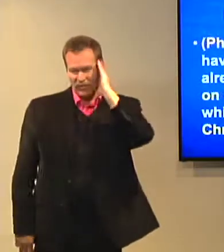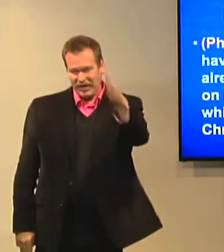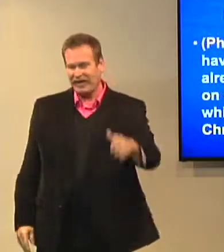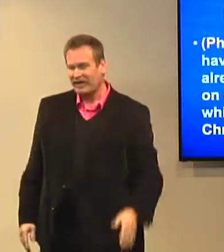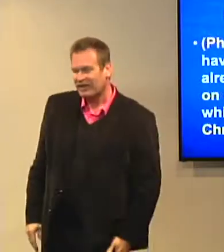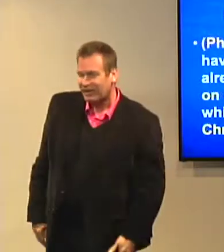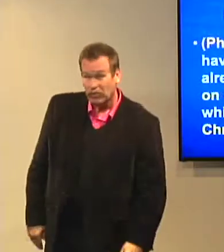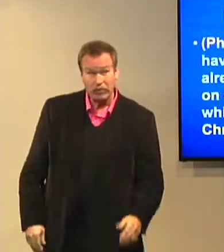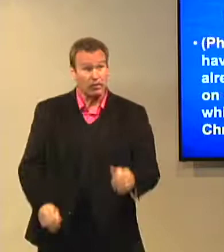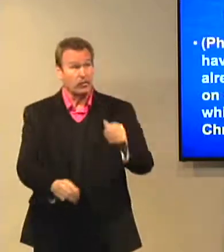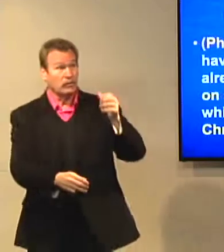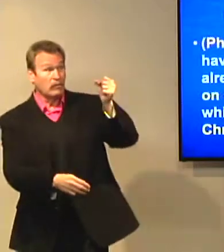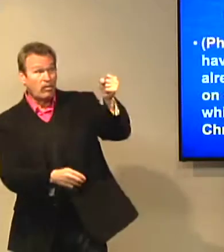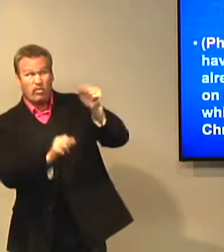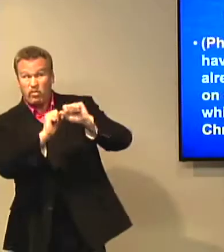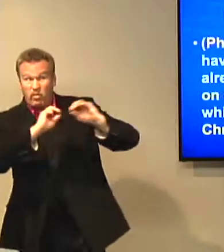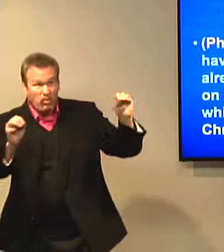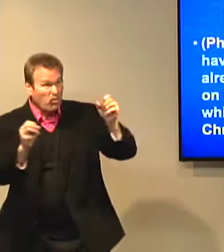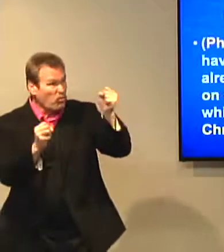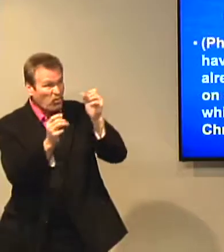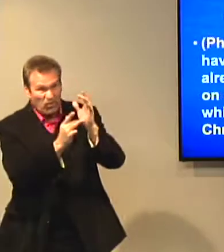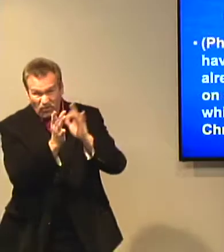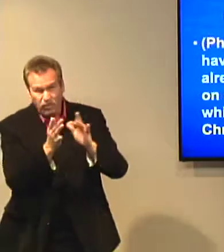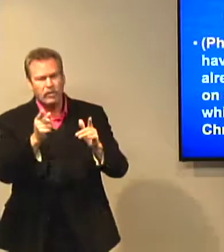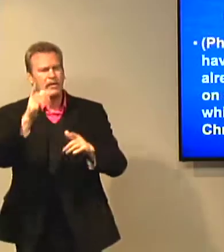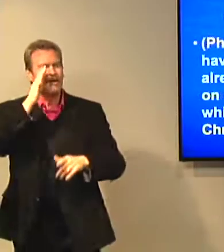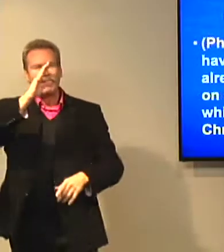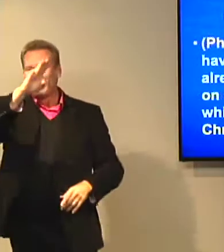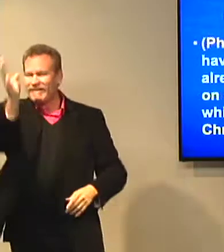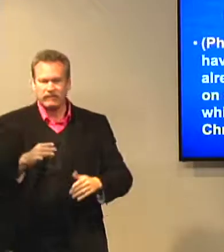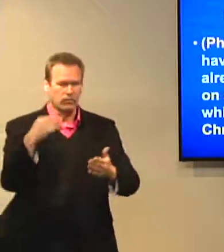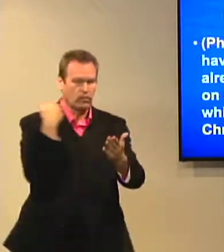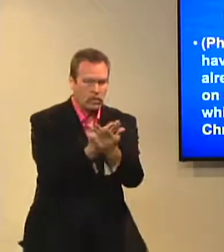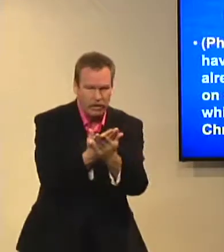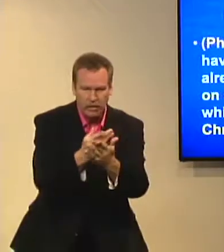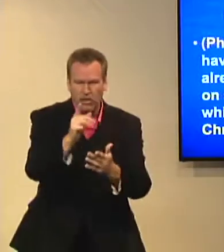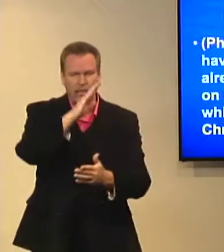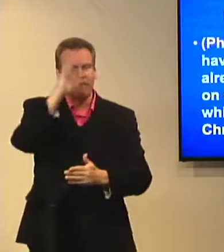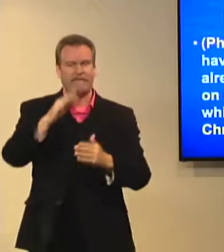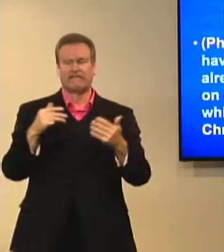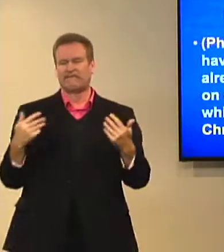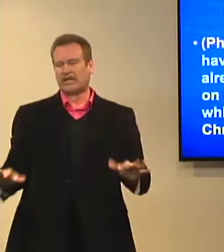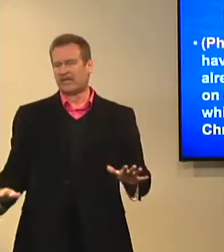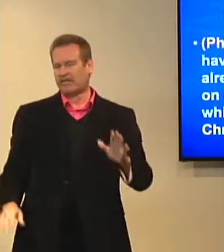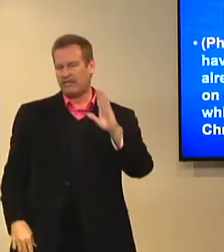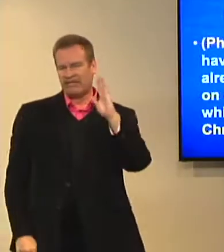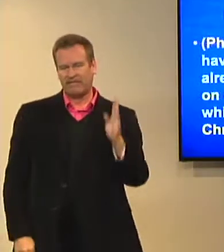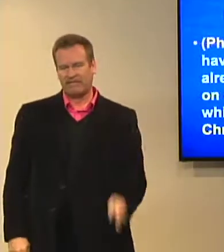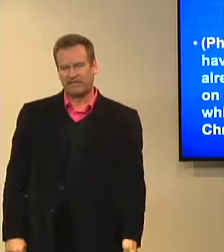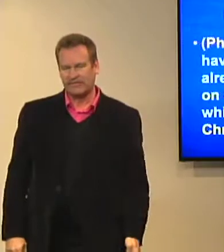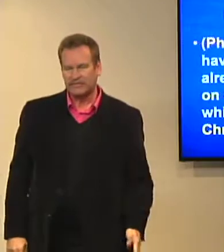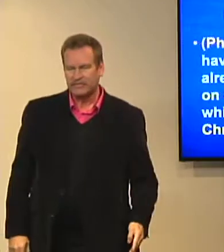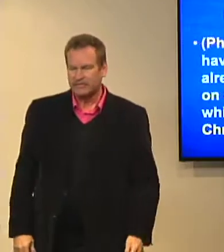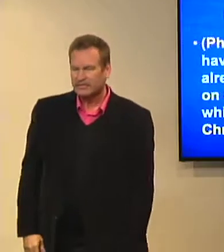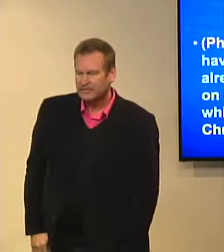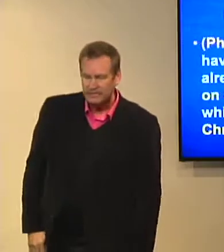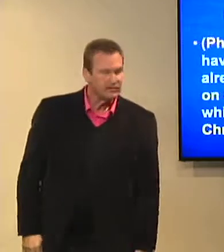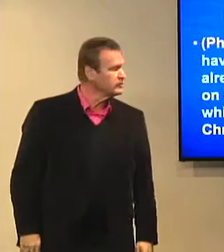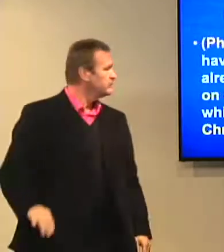You will arrive at the end of your trial. You will. But if you refuse to hold on, you will never